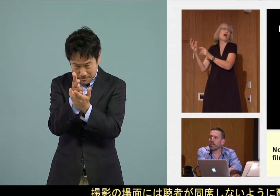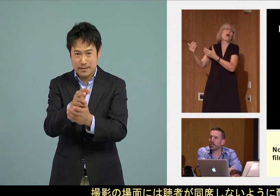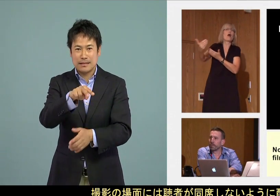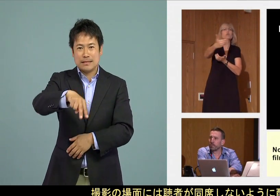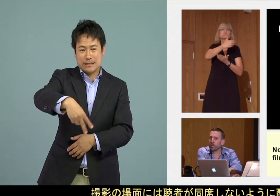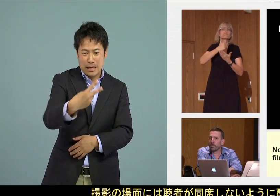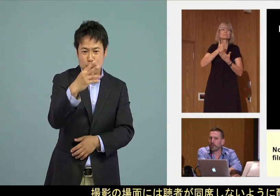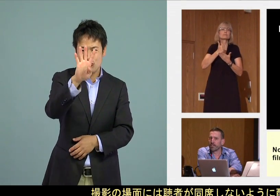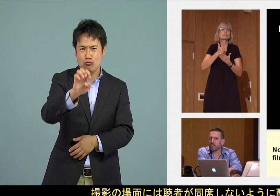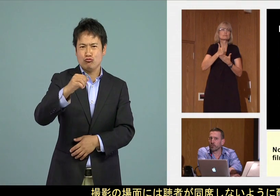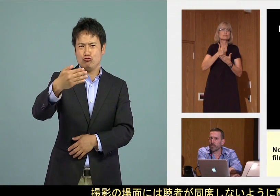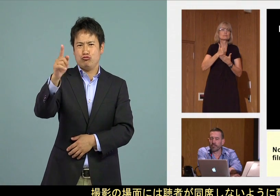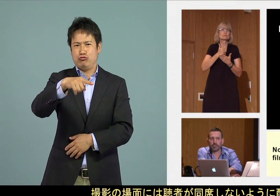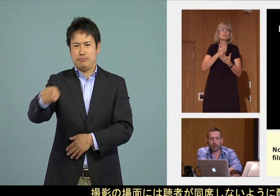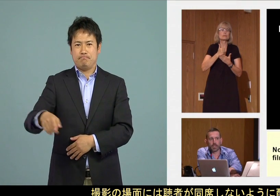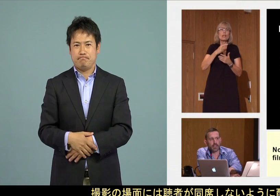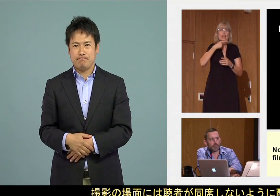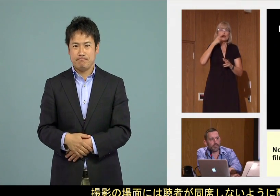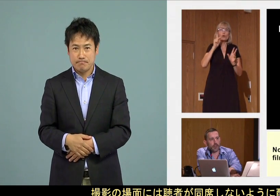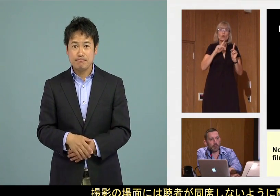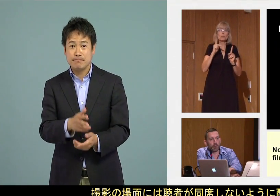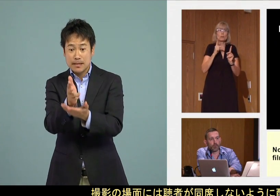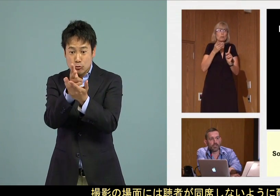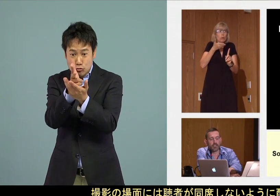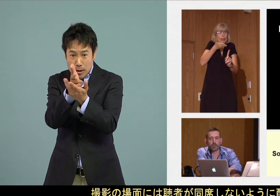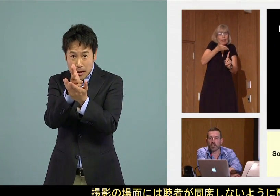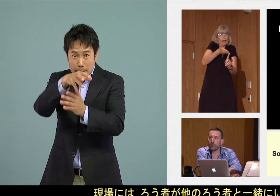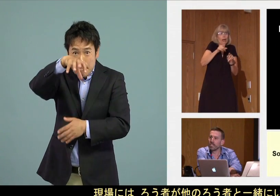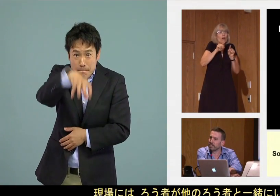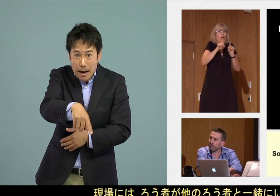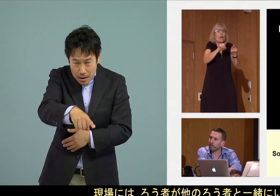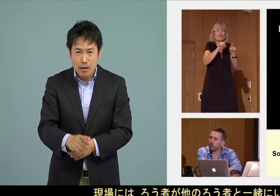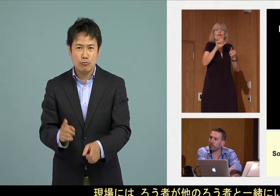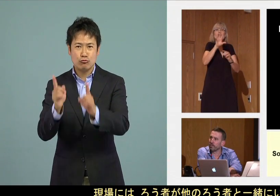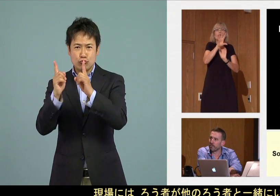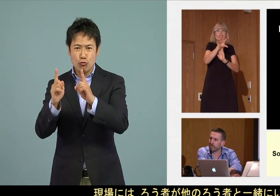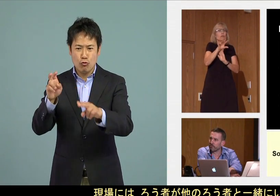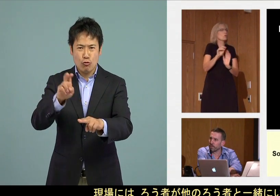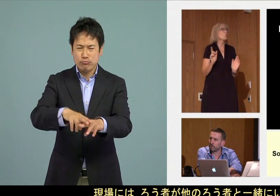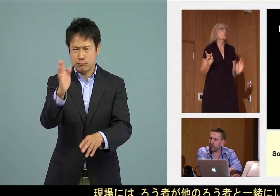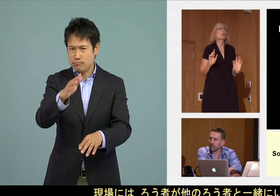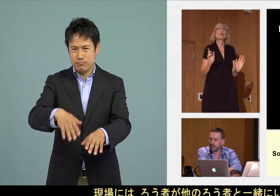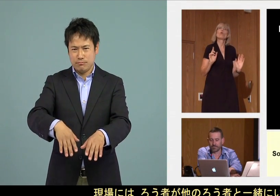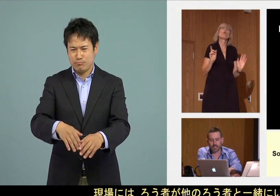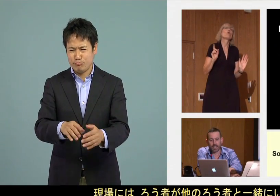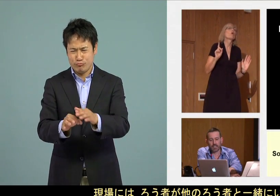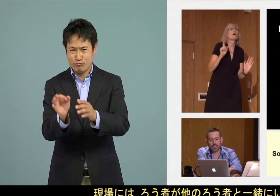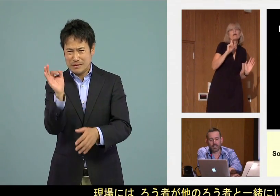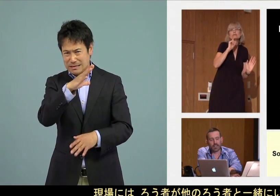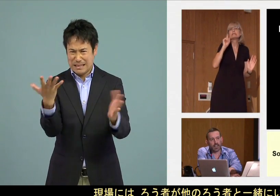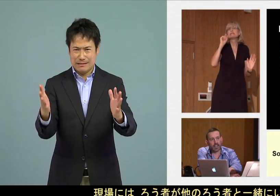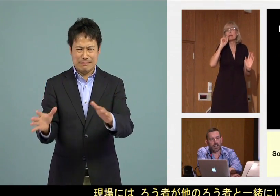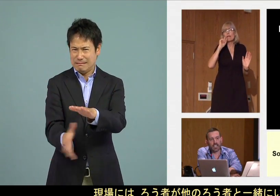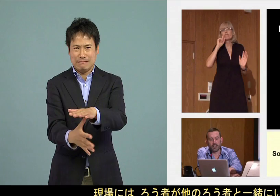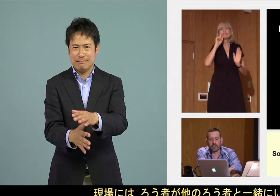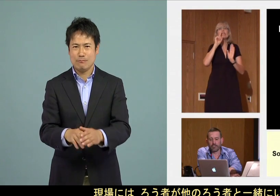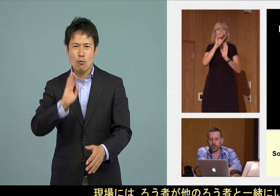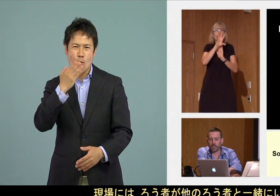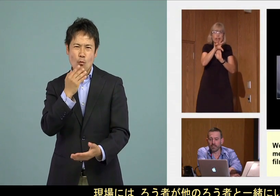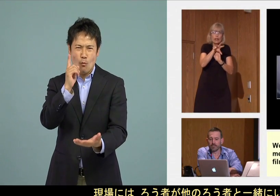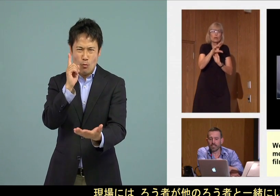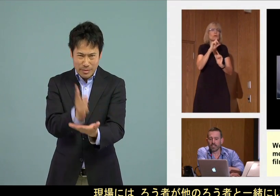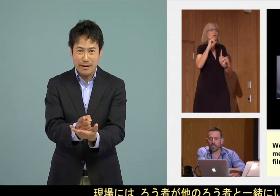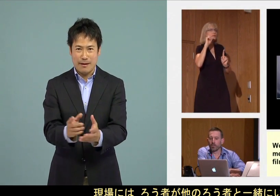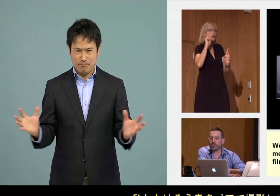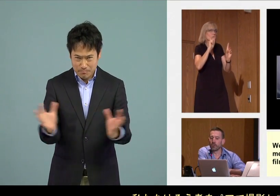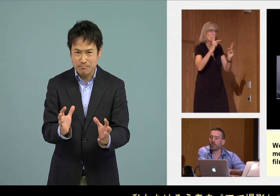No hearing people were present during the filming. That was very important. So it was only deaf people with other deaf people in the